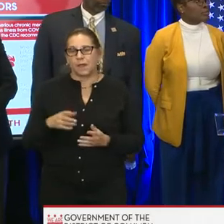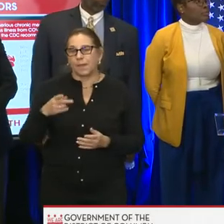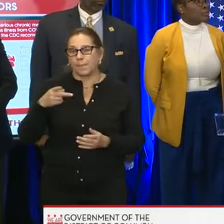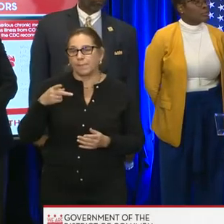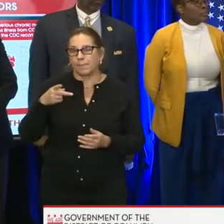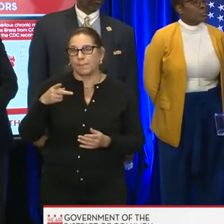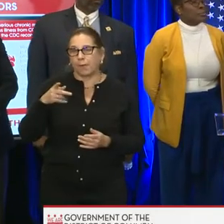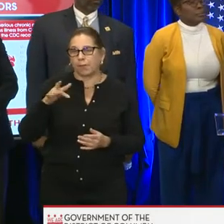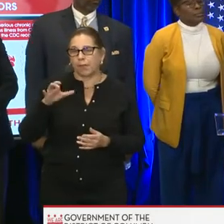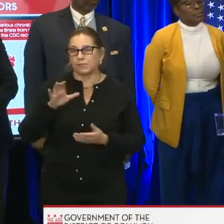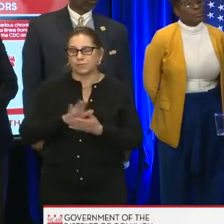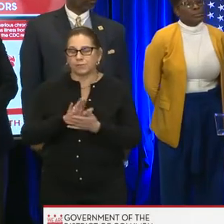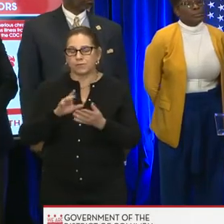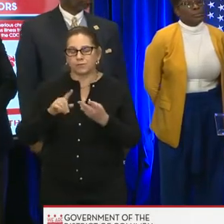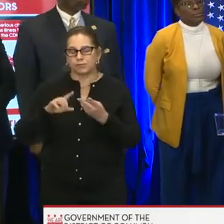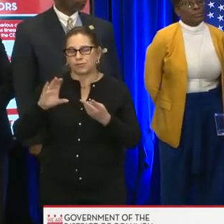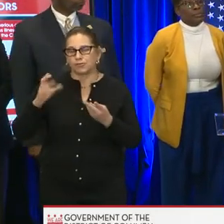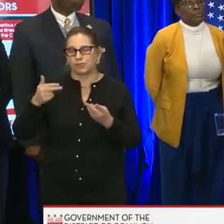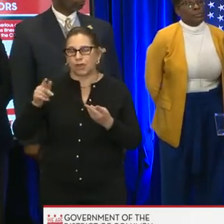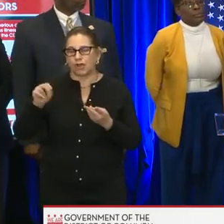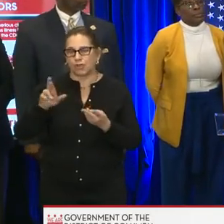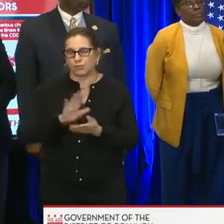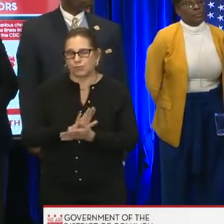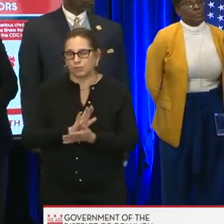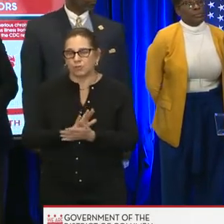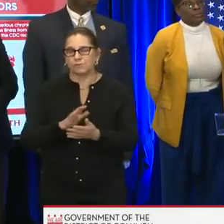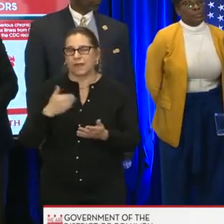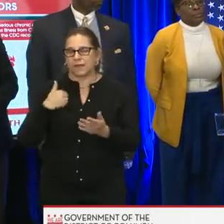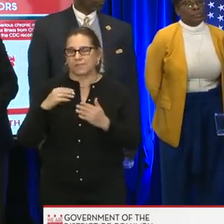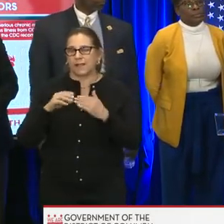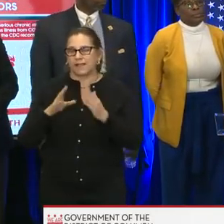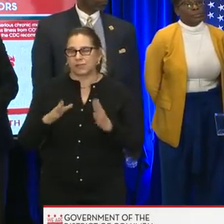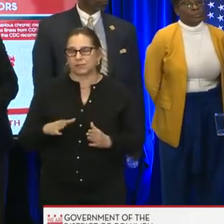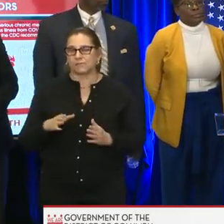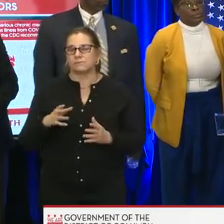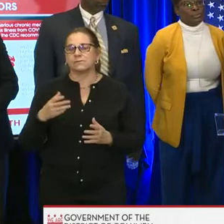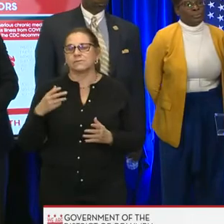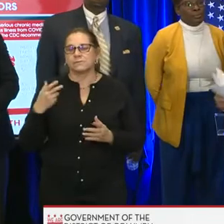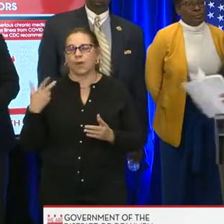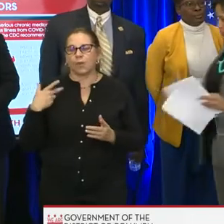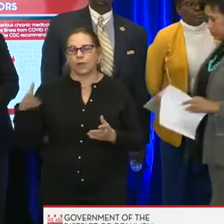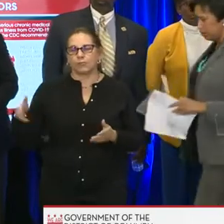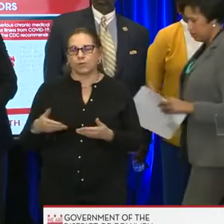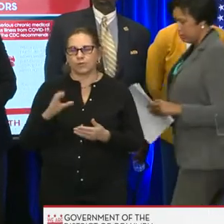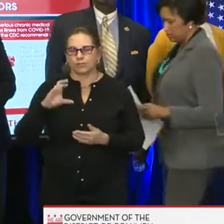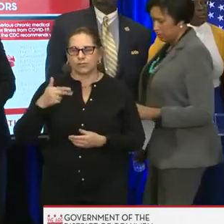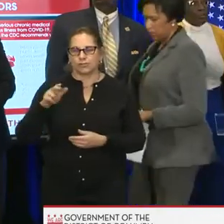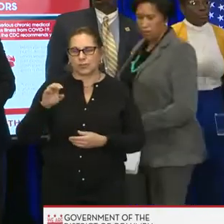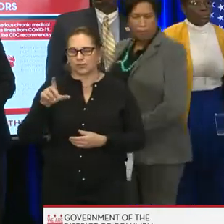have here and introduce our Chancellor of DCPS Public Schools.